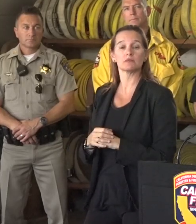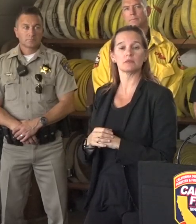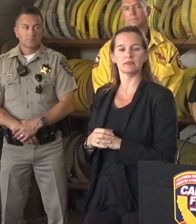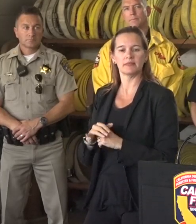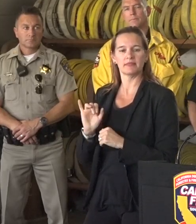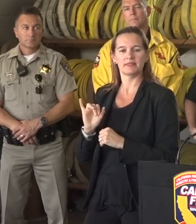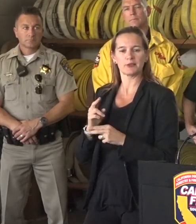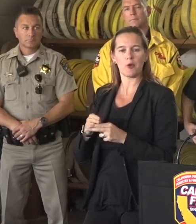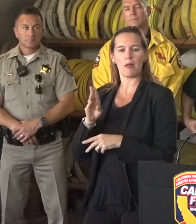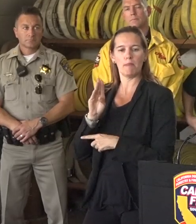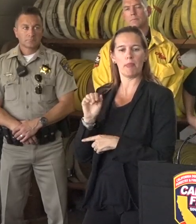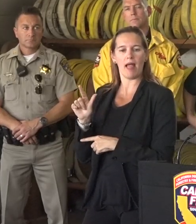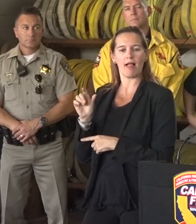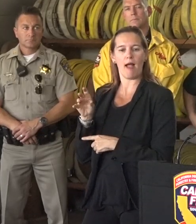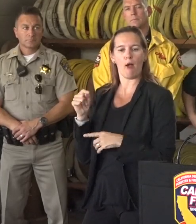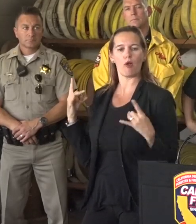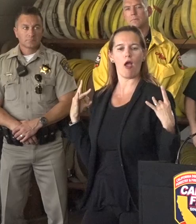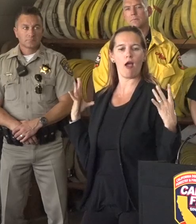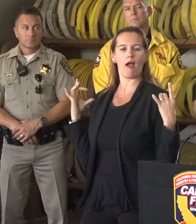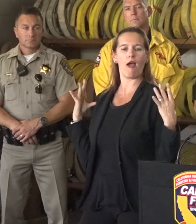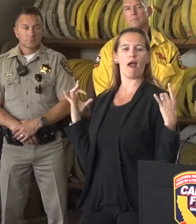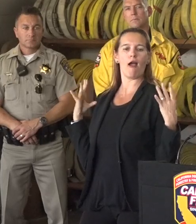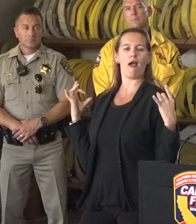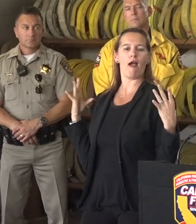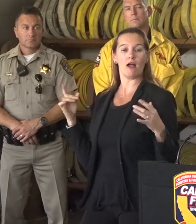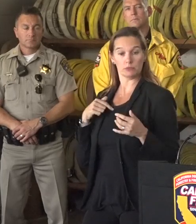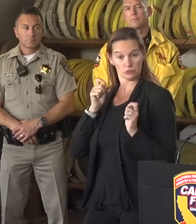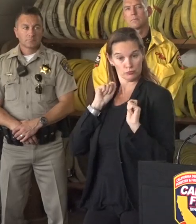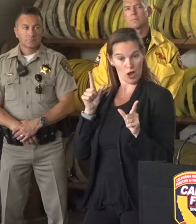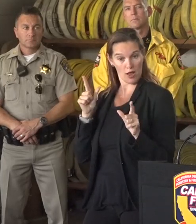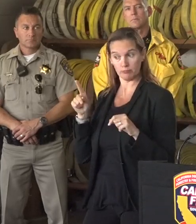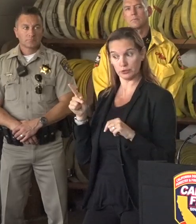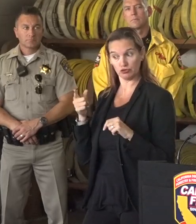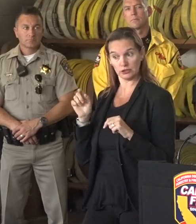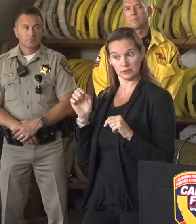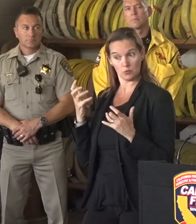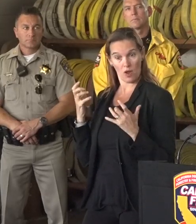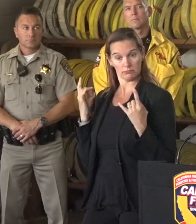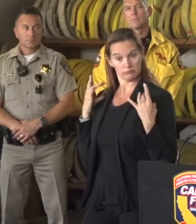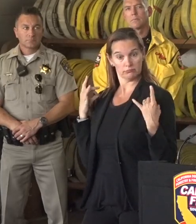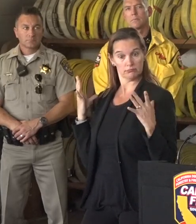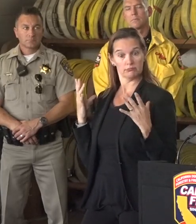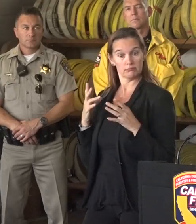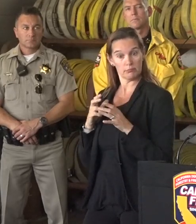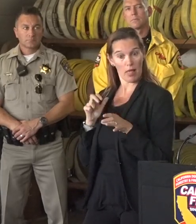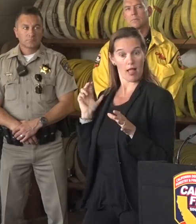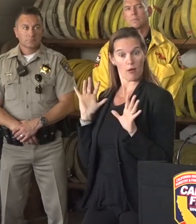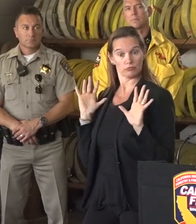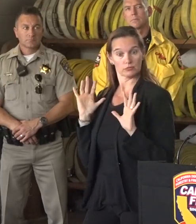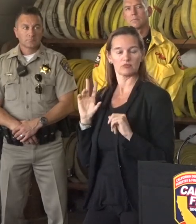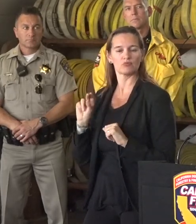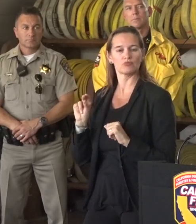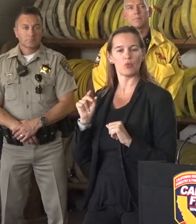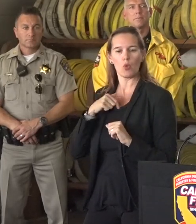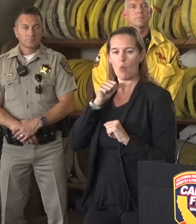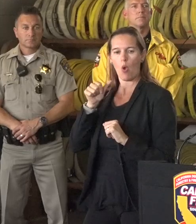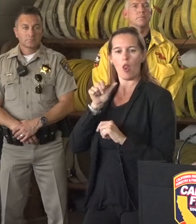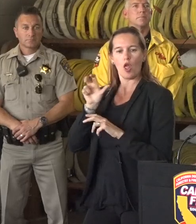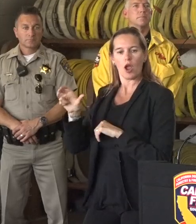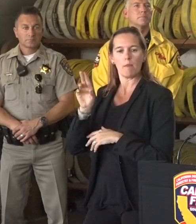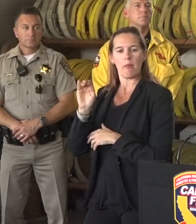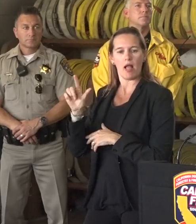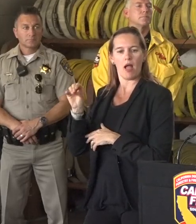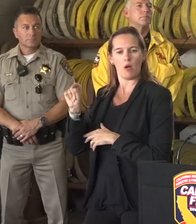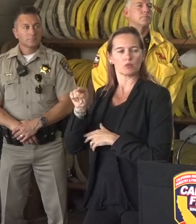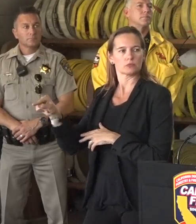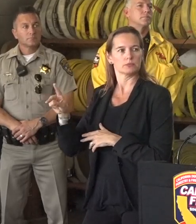called, Phil, a bailout. It doesn't surprise me that PG&E is looking for a bailout. We will not bail out PG&E. Governor, there are